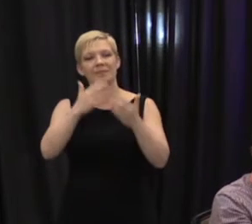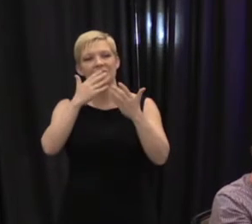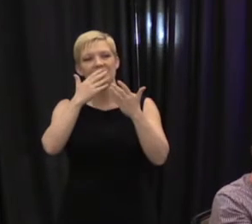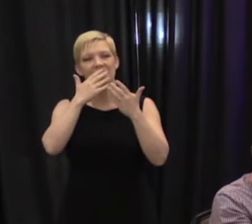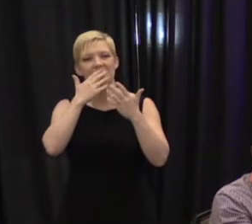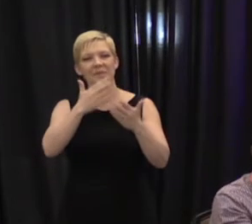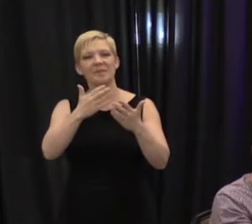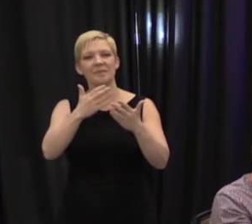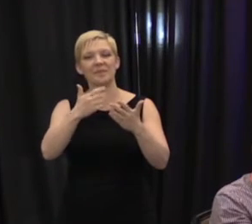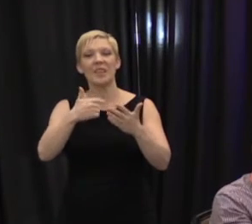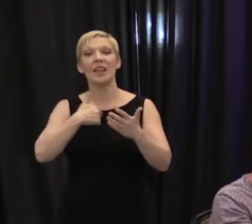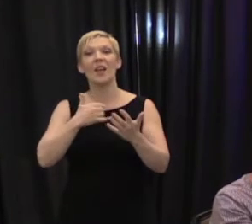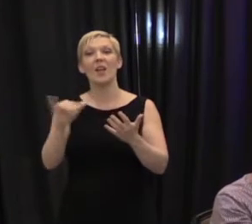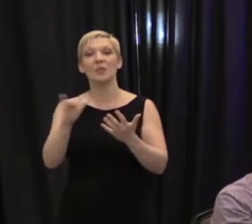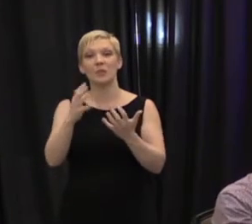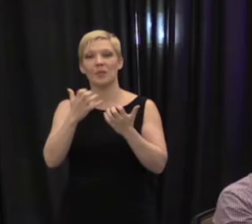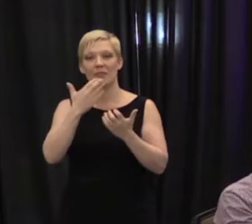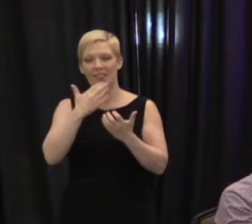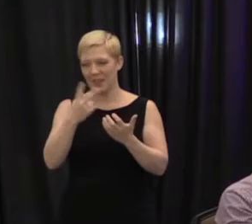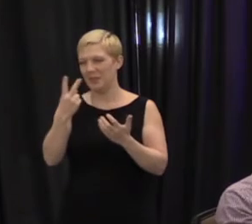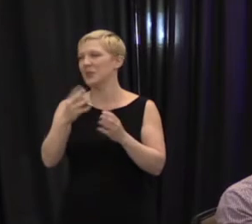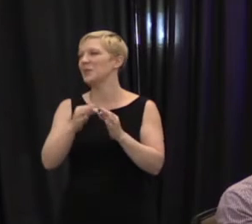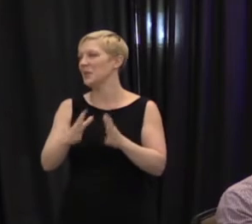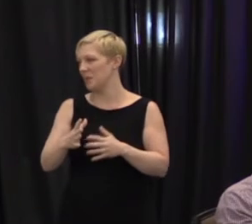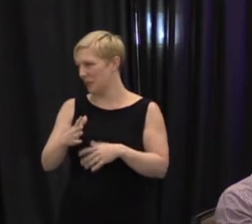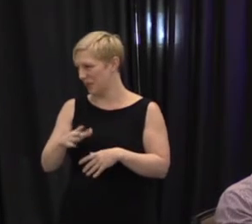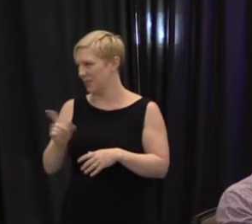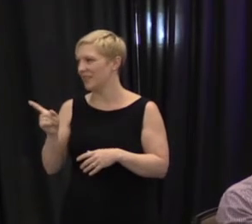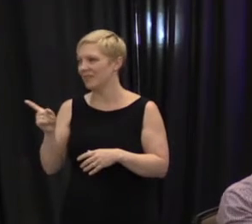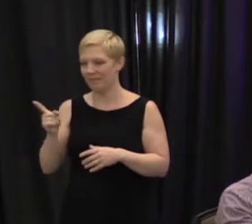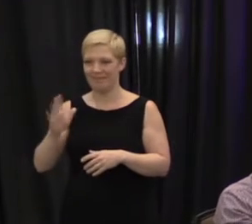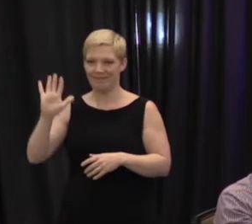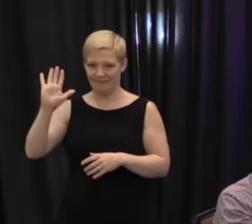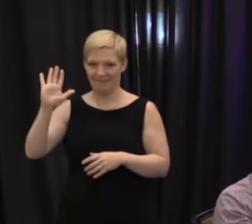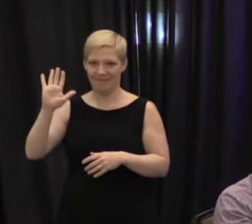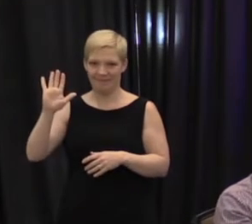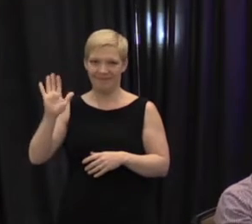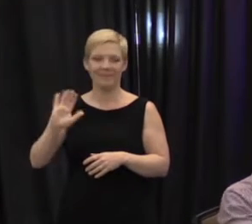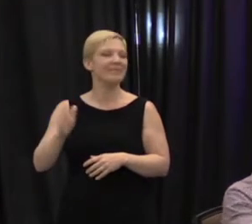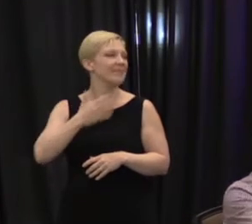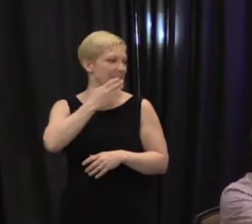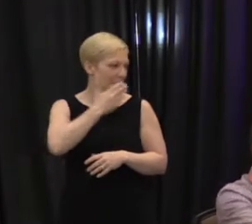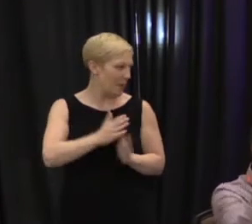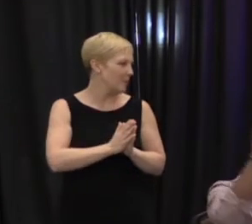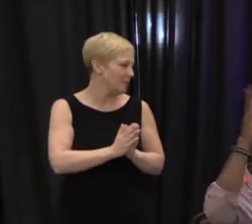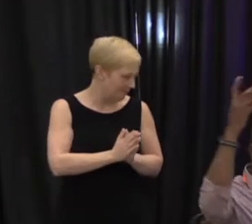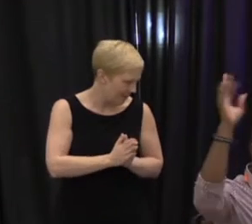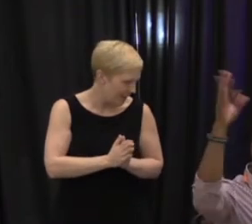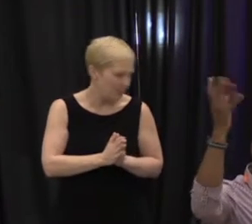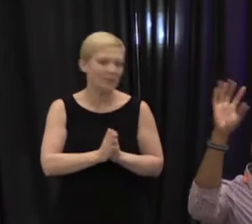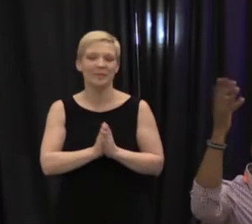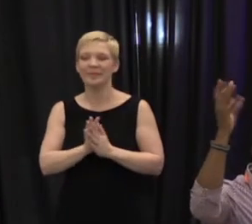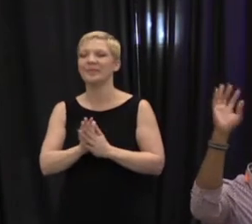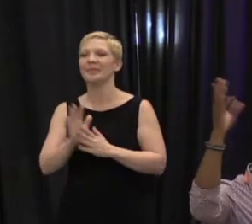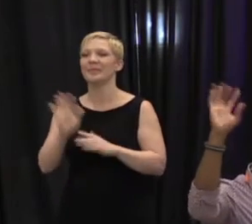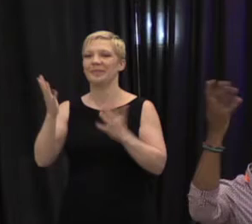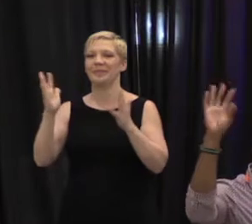Thank you. I also want to thank our two interpreters who have been amazing this entire weekend.